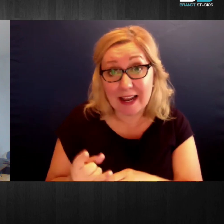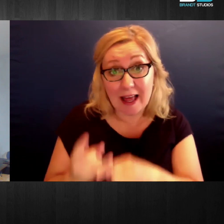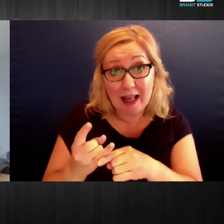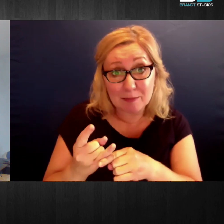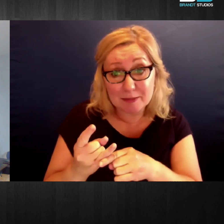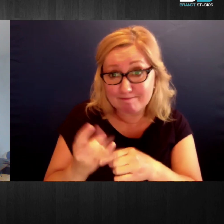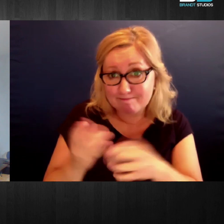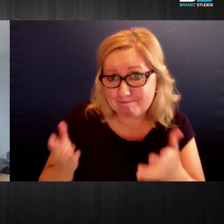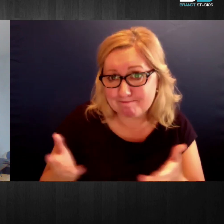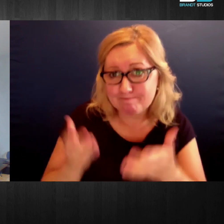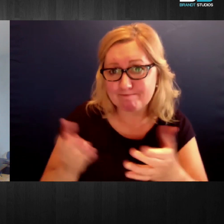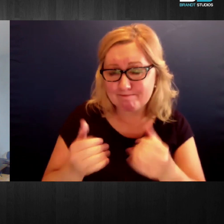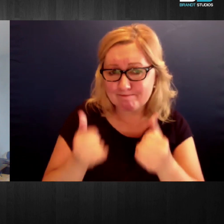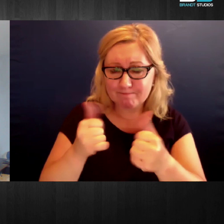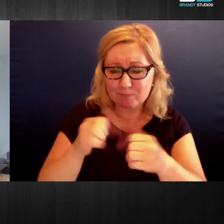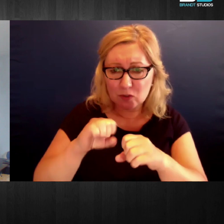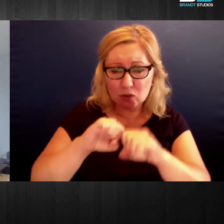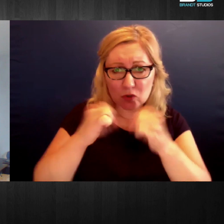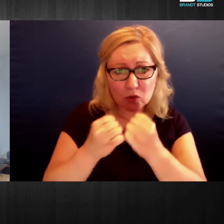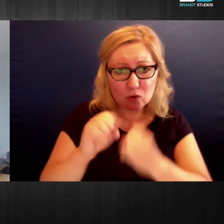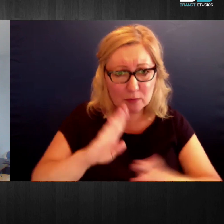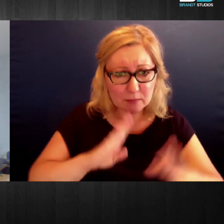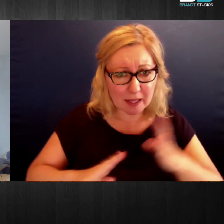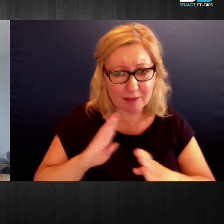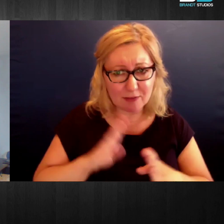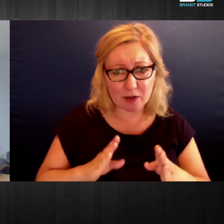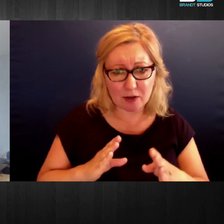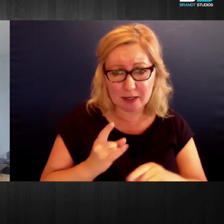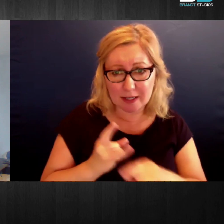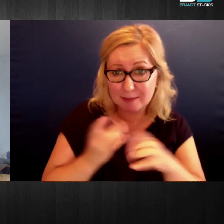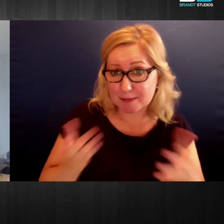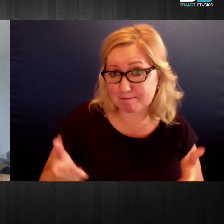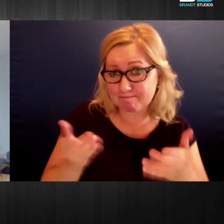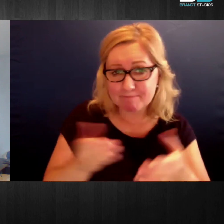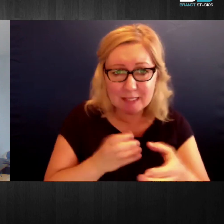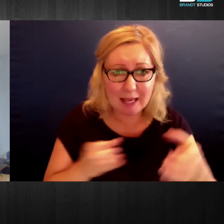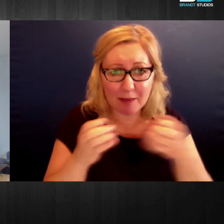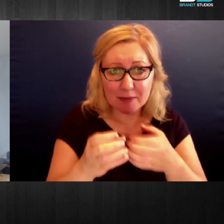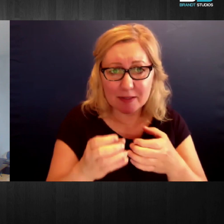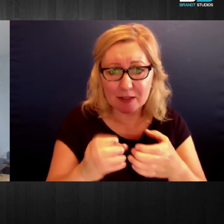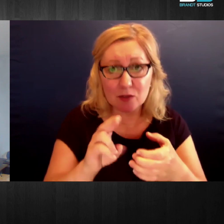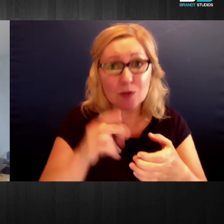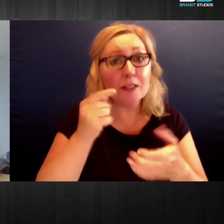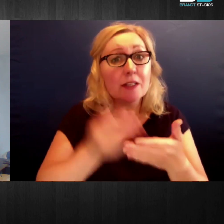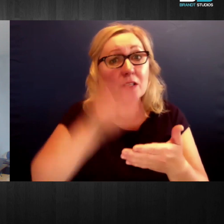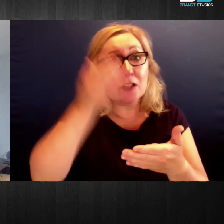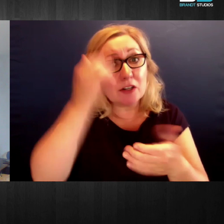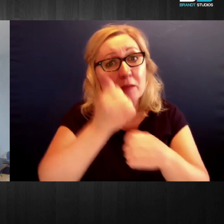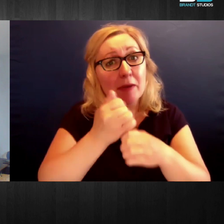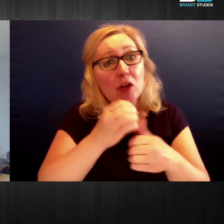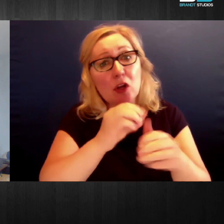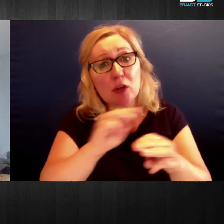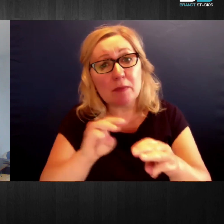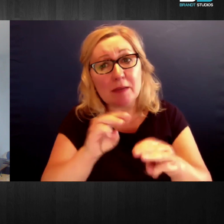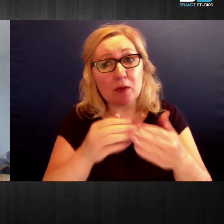of oblivious to the concerns and feelings of others. The author George R. R. Martin, when asked about the importance of reading, said that a reader